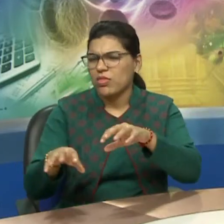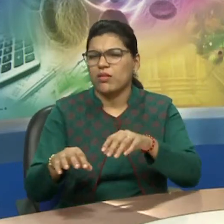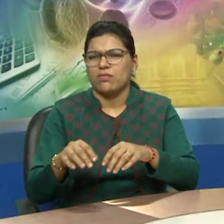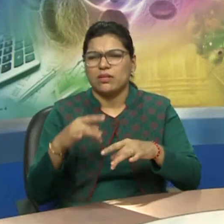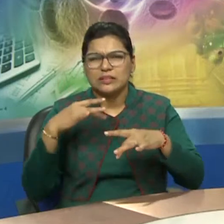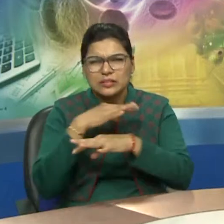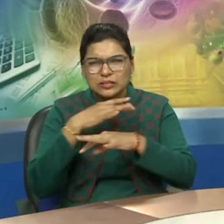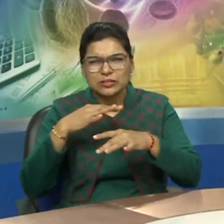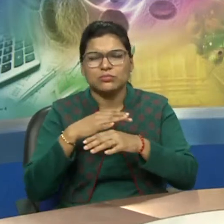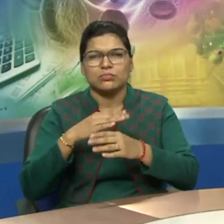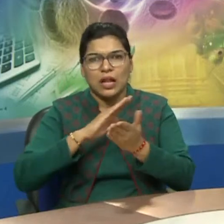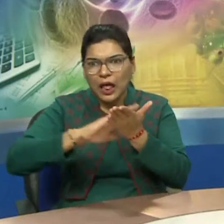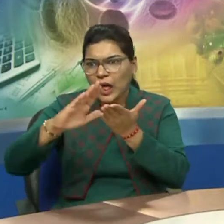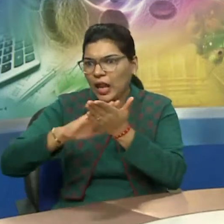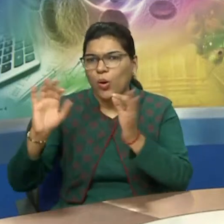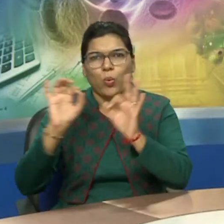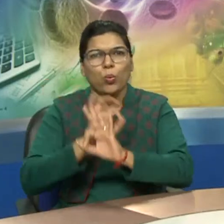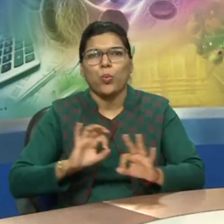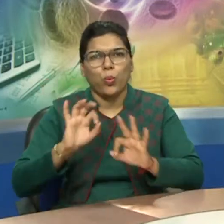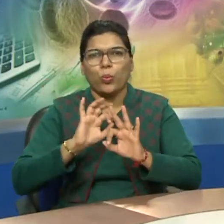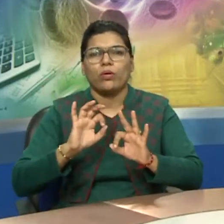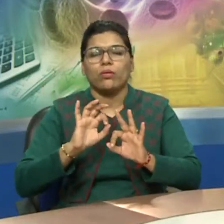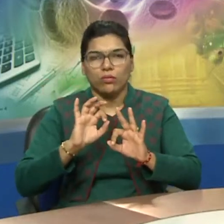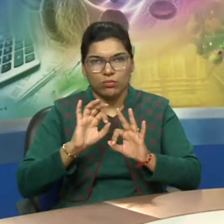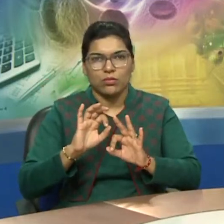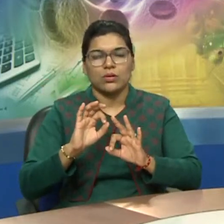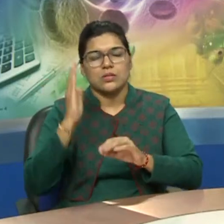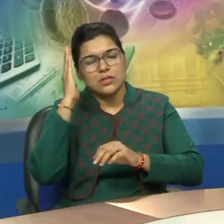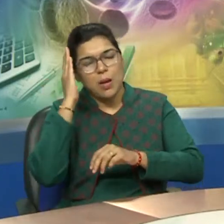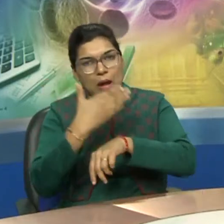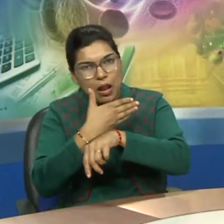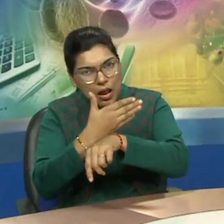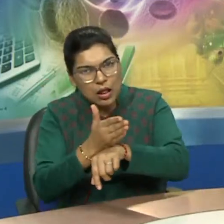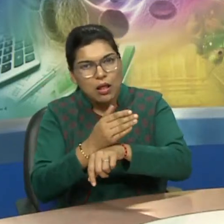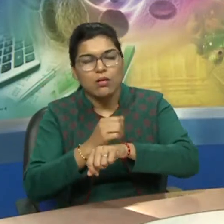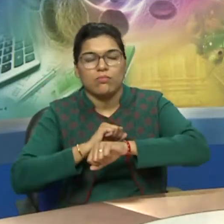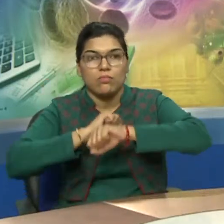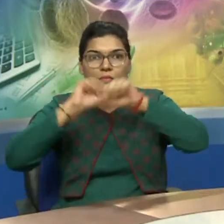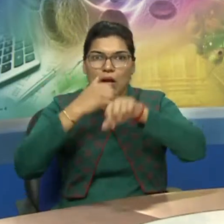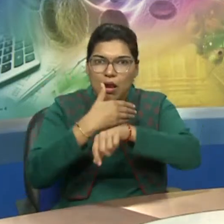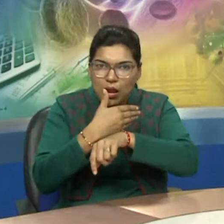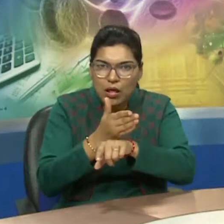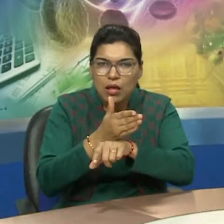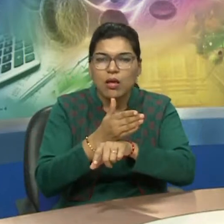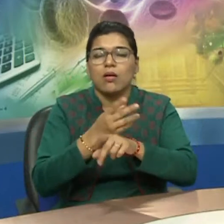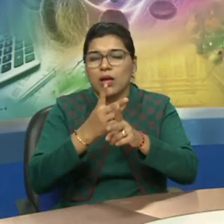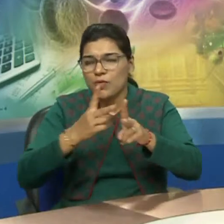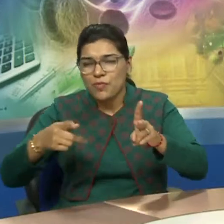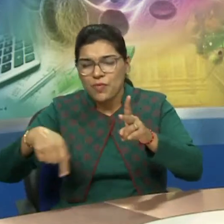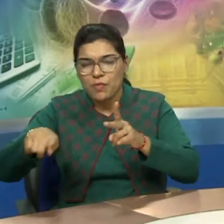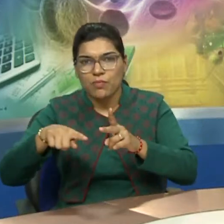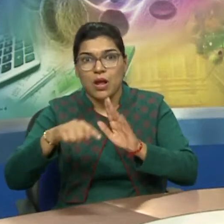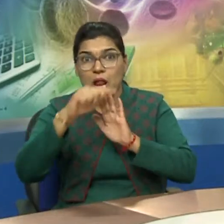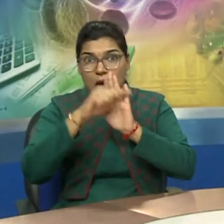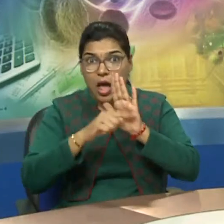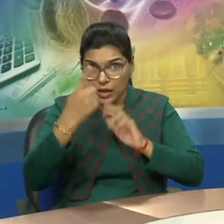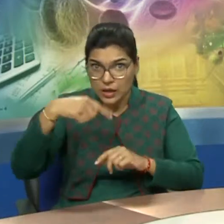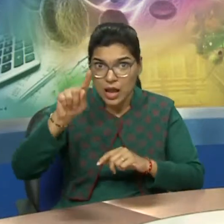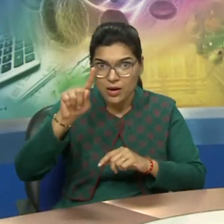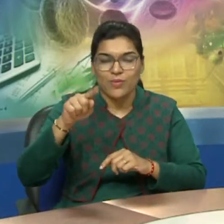those rules. Like we keep our surroundings clean, we do our